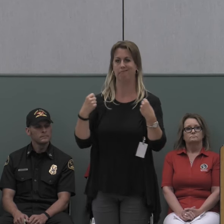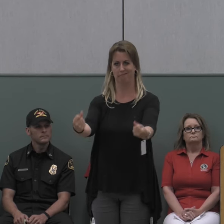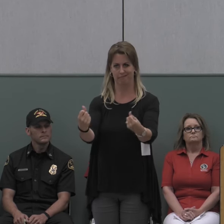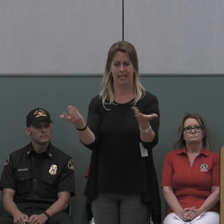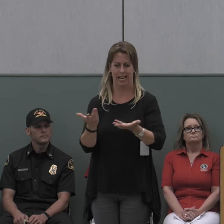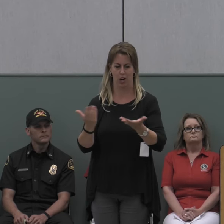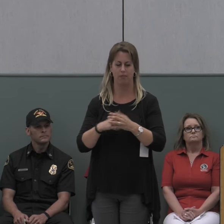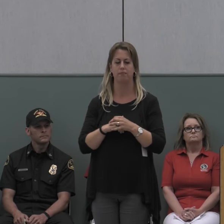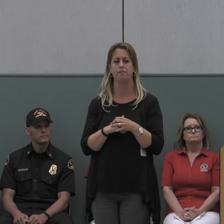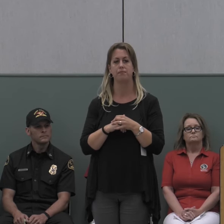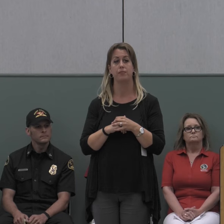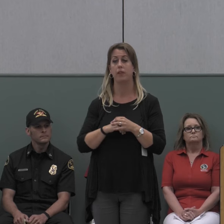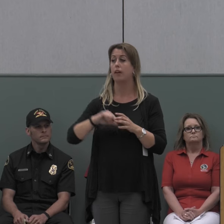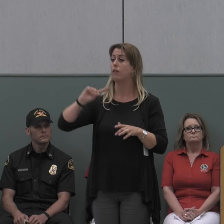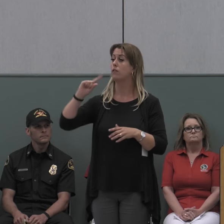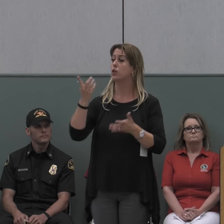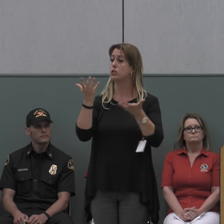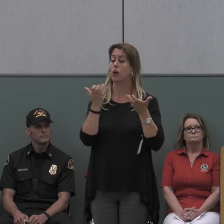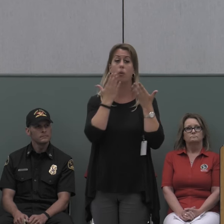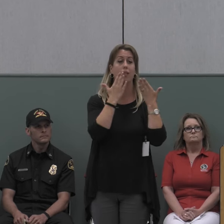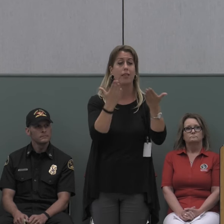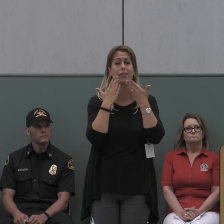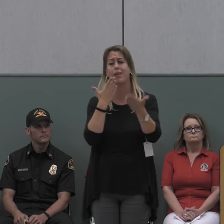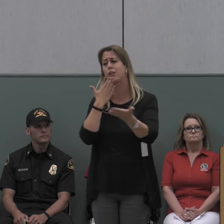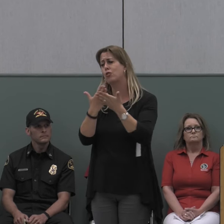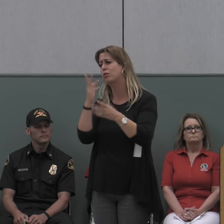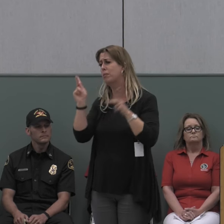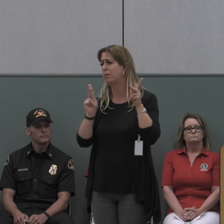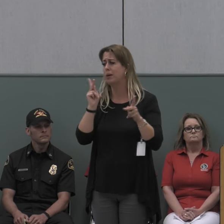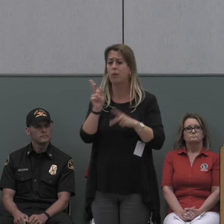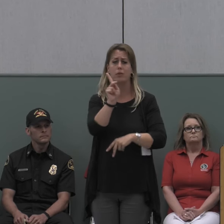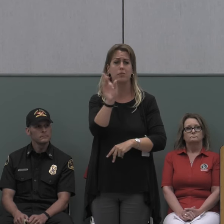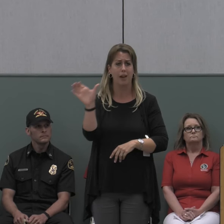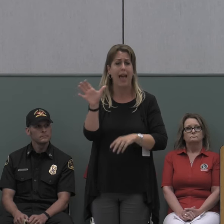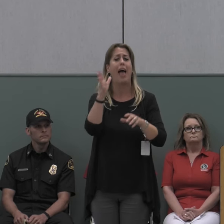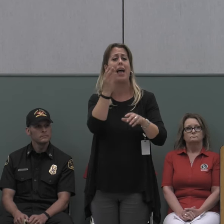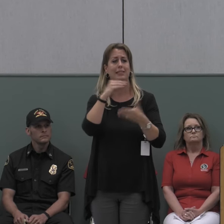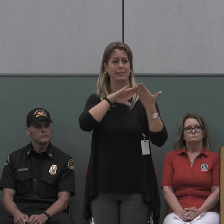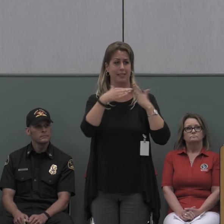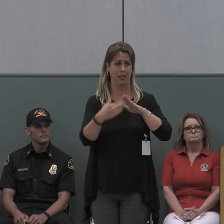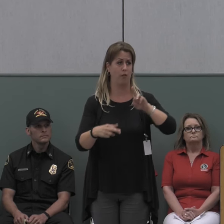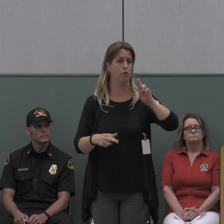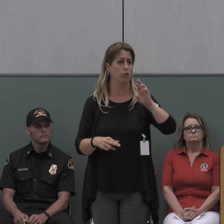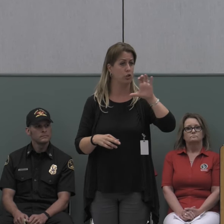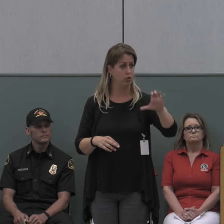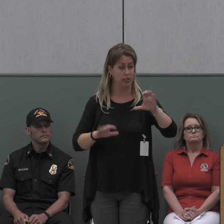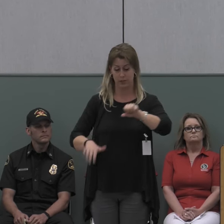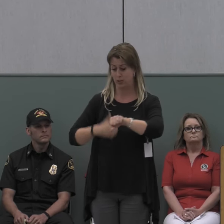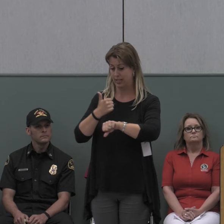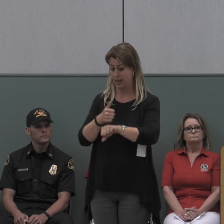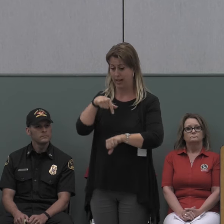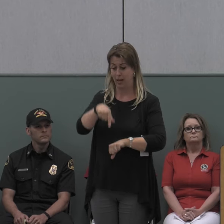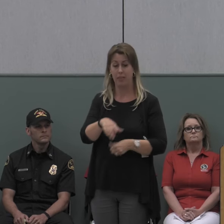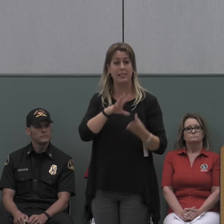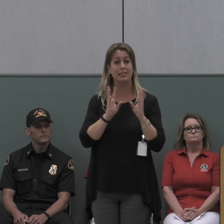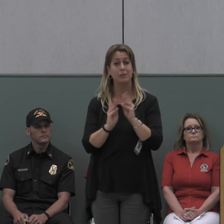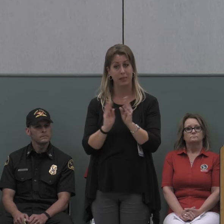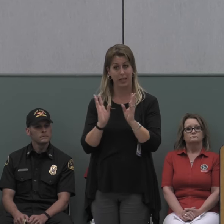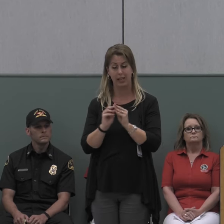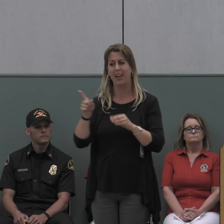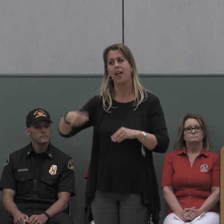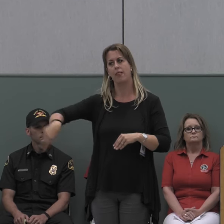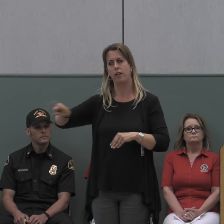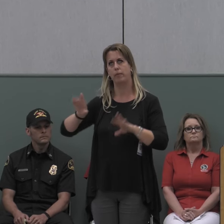want to thank the good people of Kern County and City of Ridgecrest for putting this together. This is great. They've been great